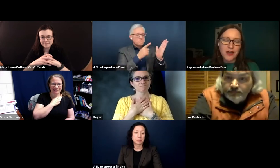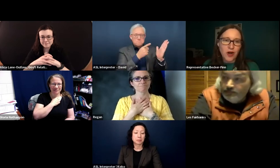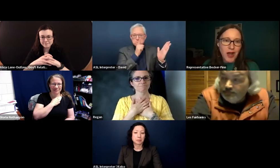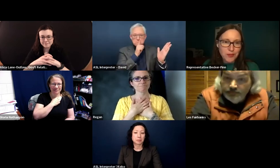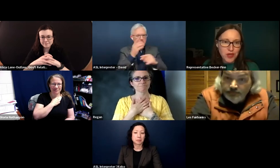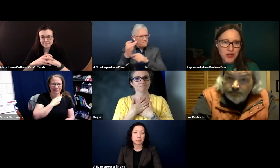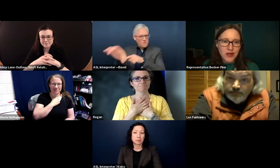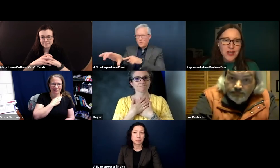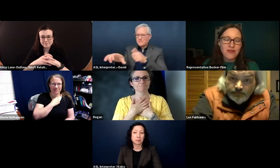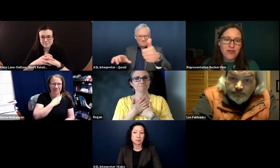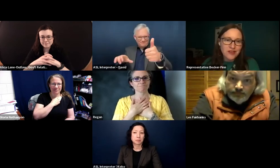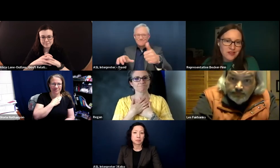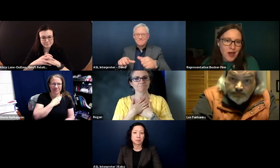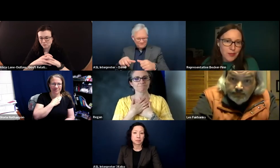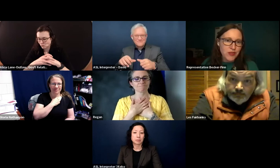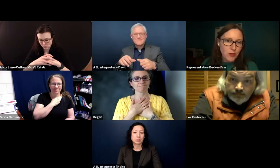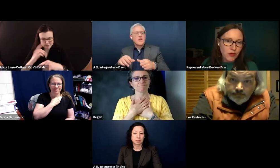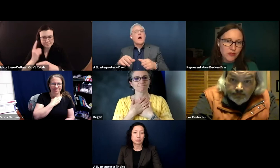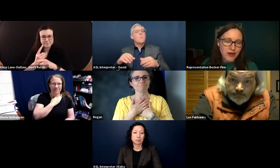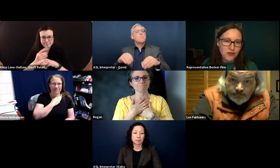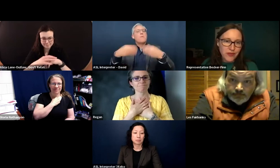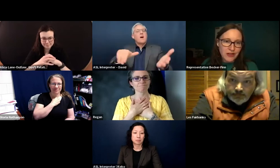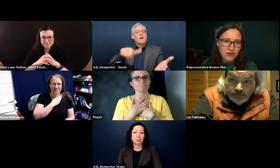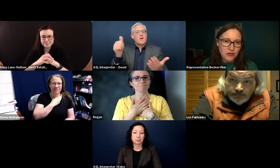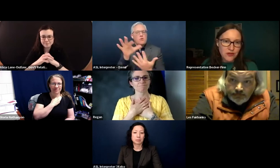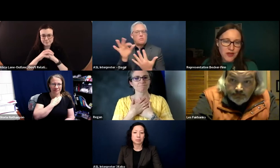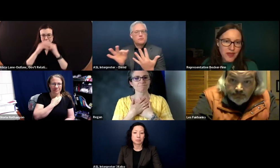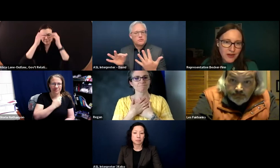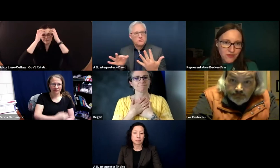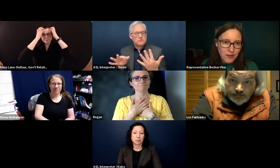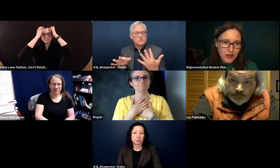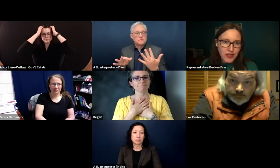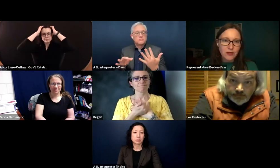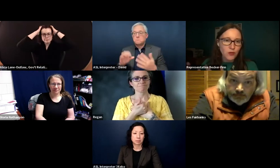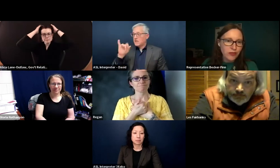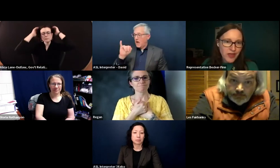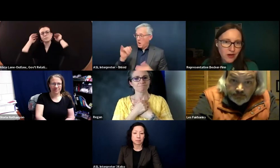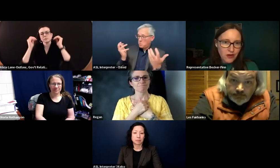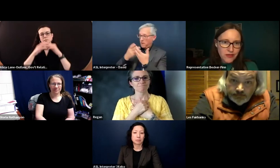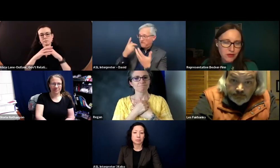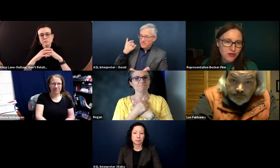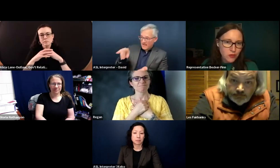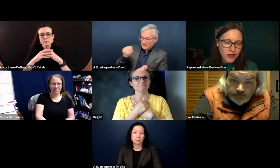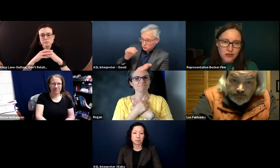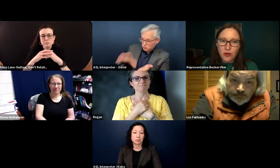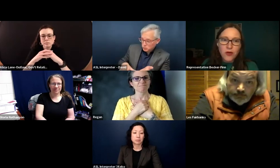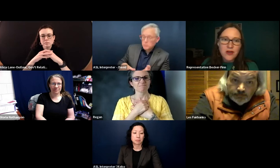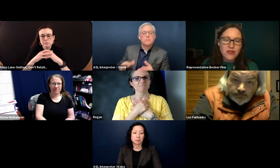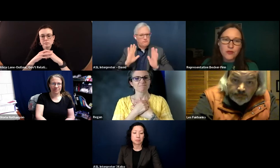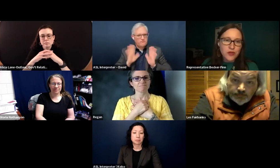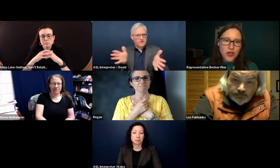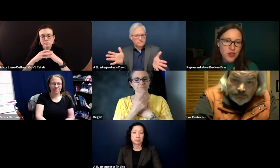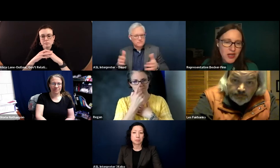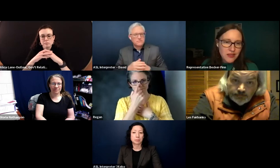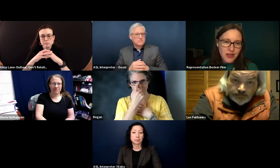providing another option if this is the option that works best for that student and that family at where they are in their schooling. So